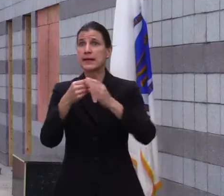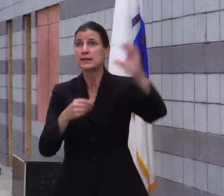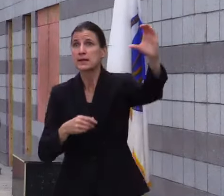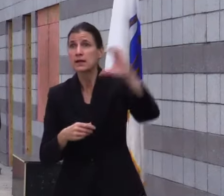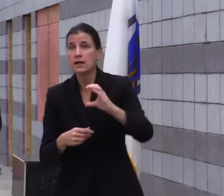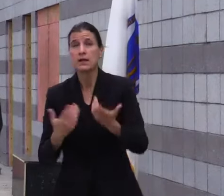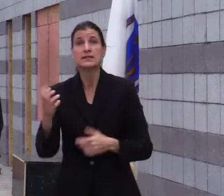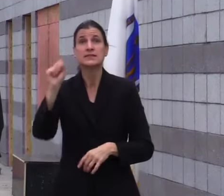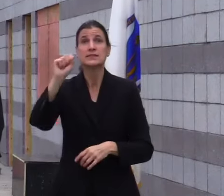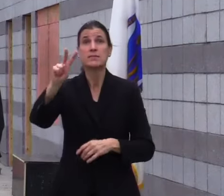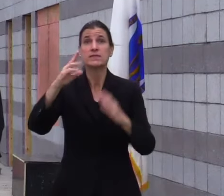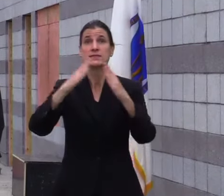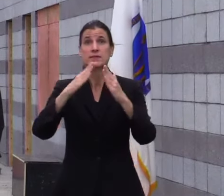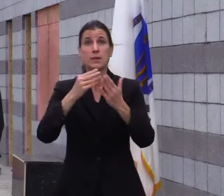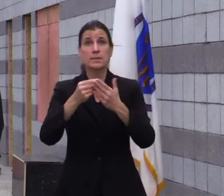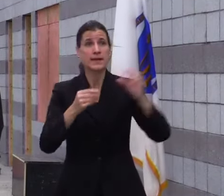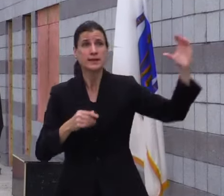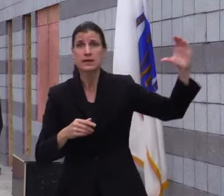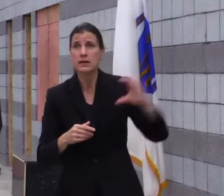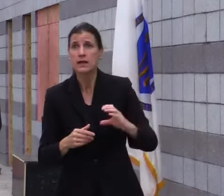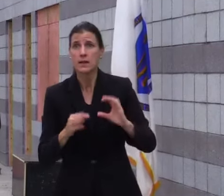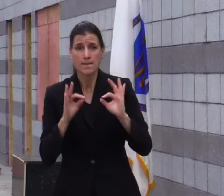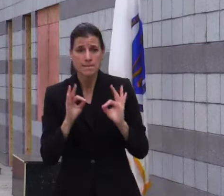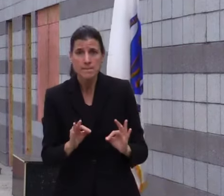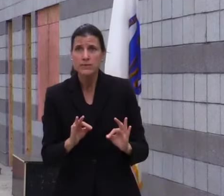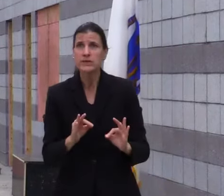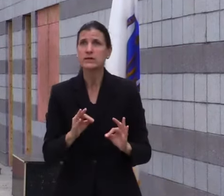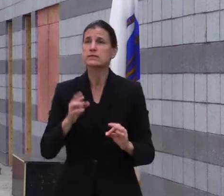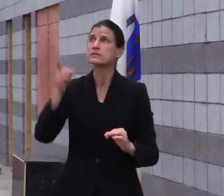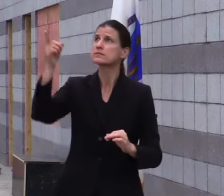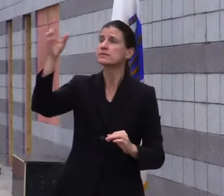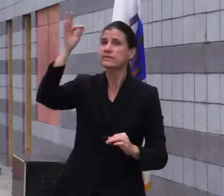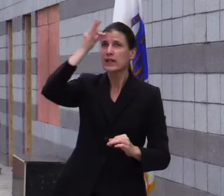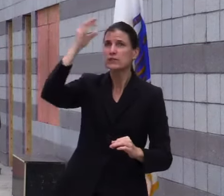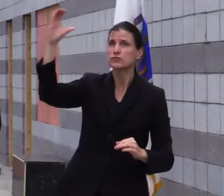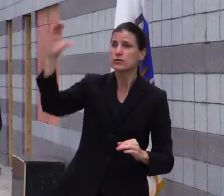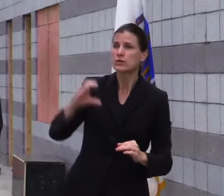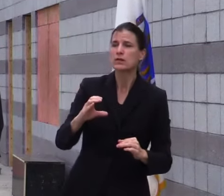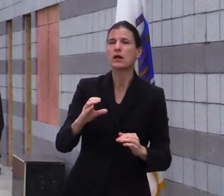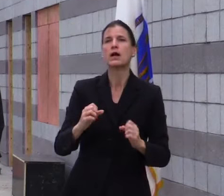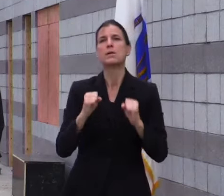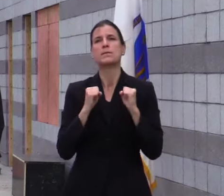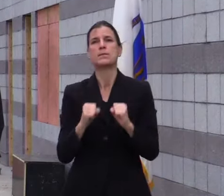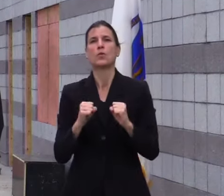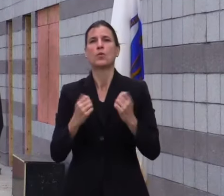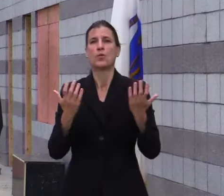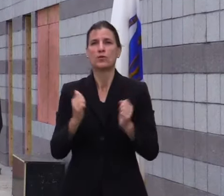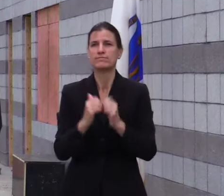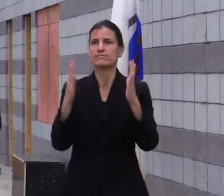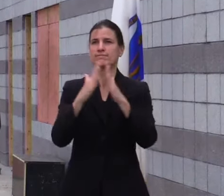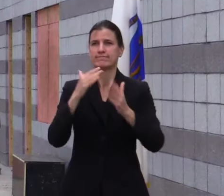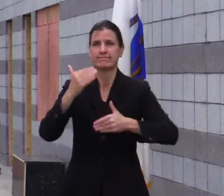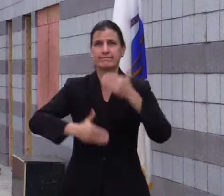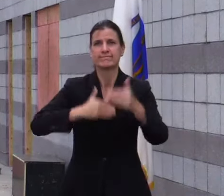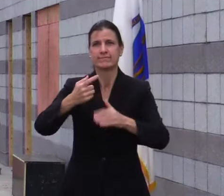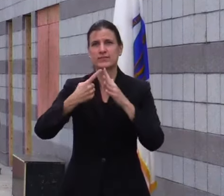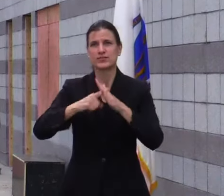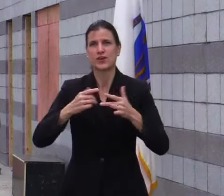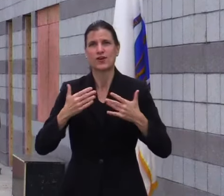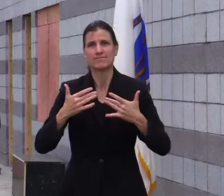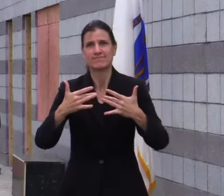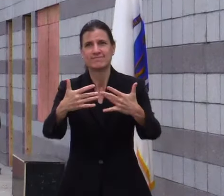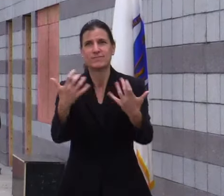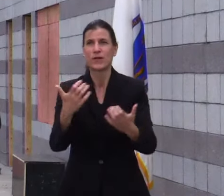the project back on track and procured. So I want to thank the governor and the lieutenant governor for their support for this